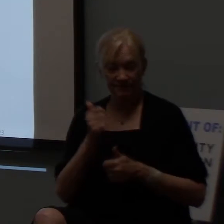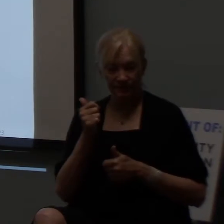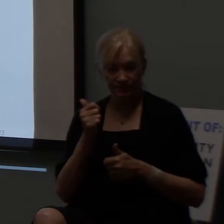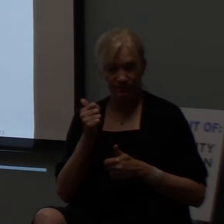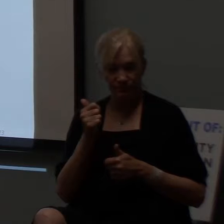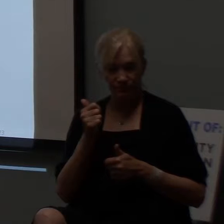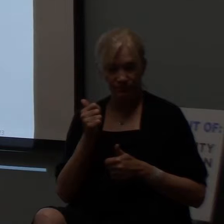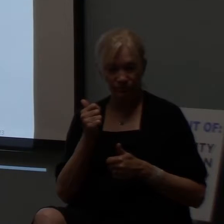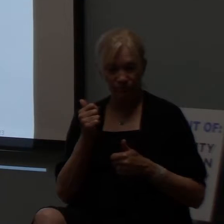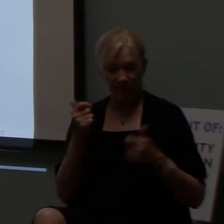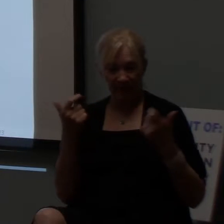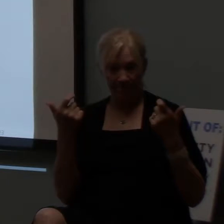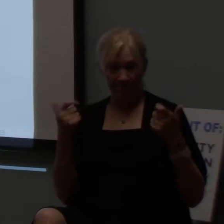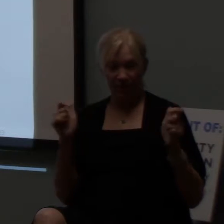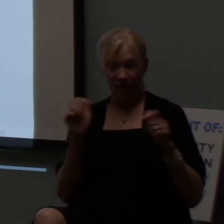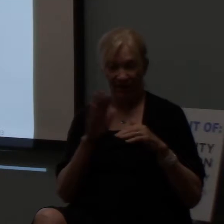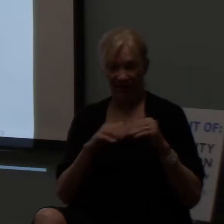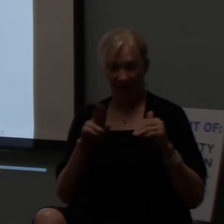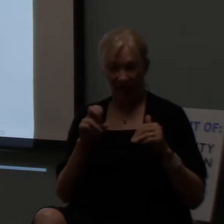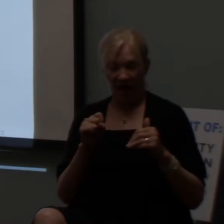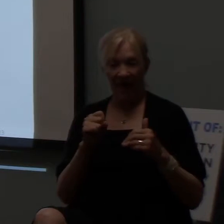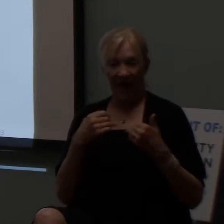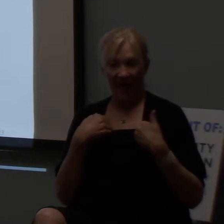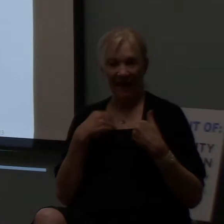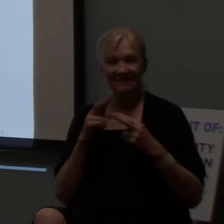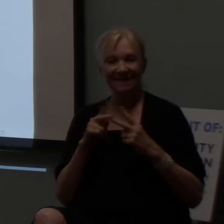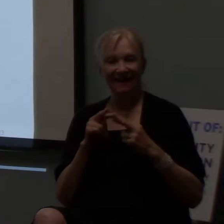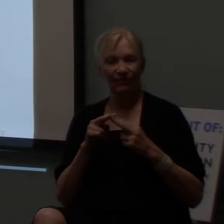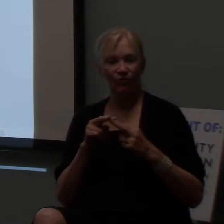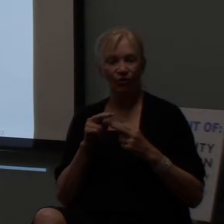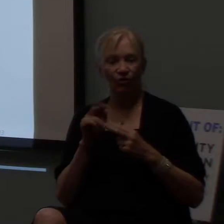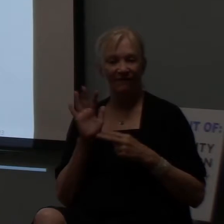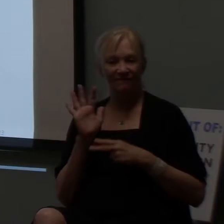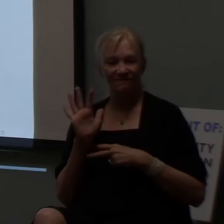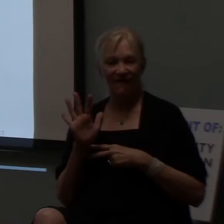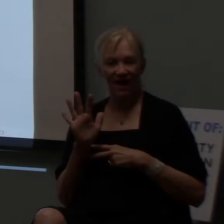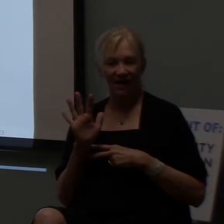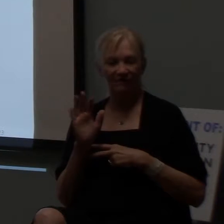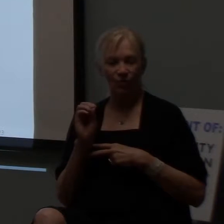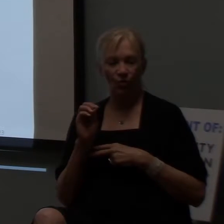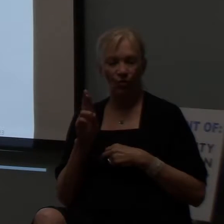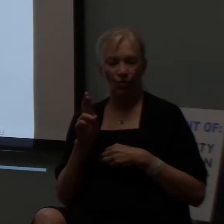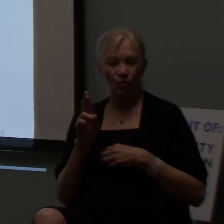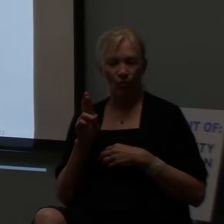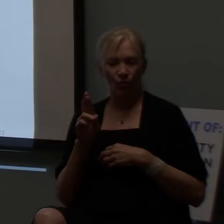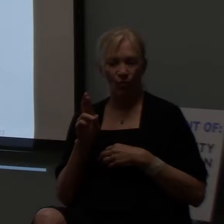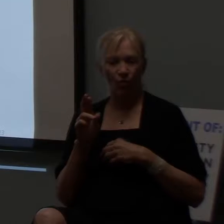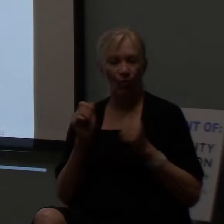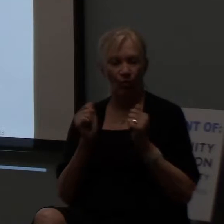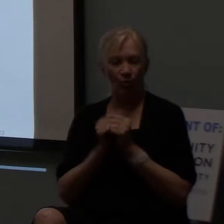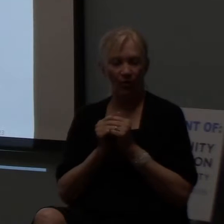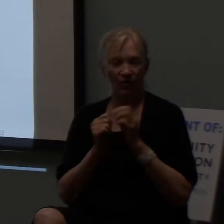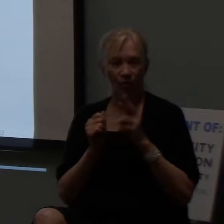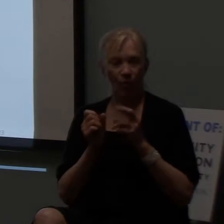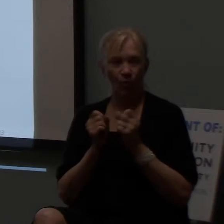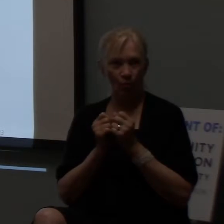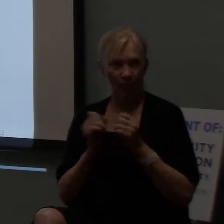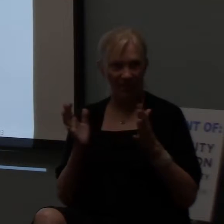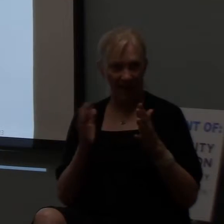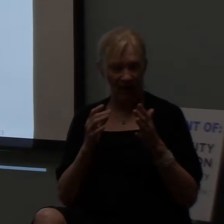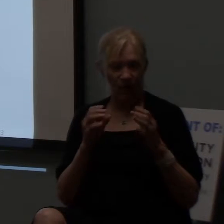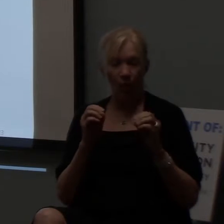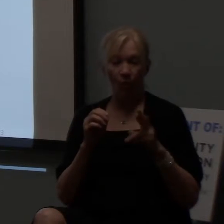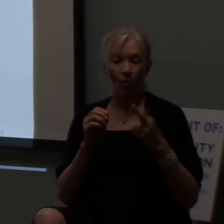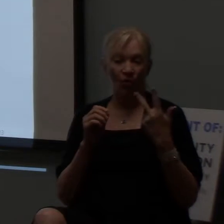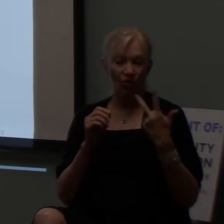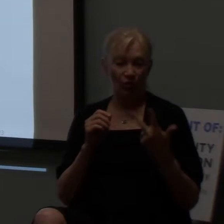county bigger than us has either 5 commissioners or with or without a county manager, or 3